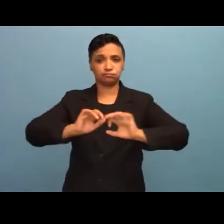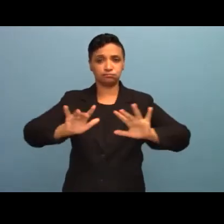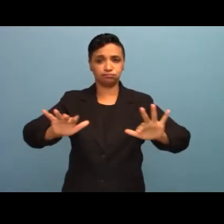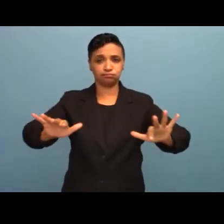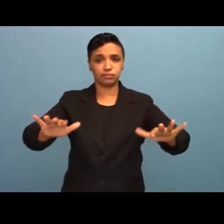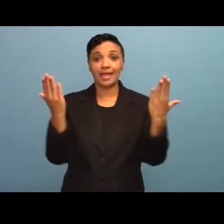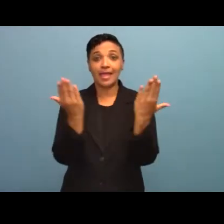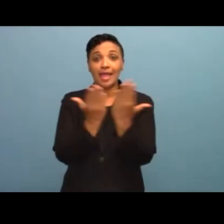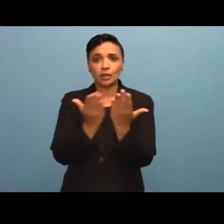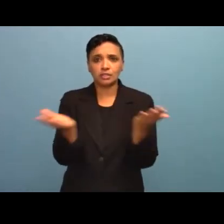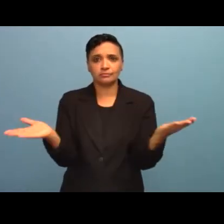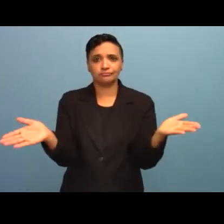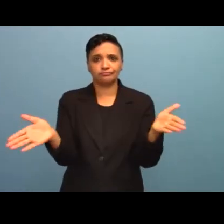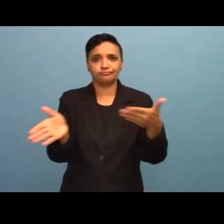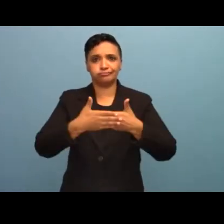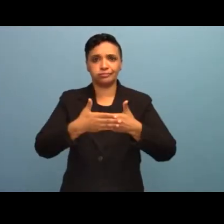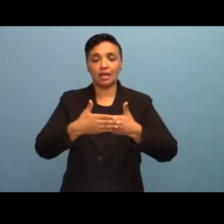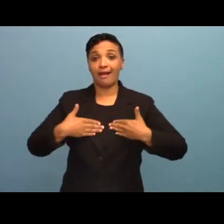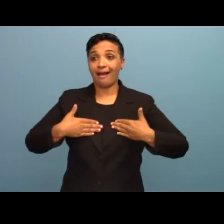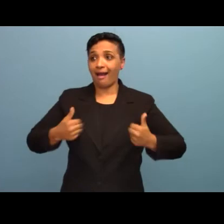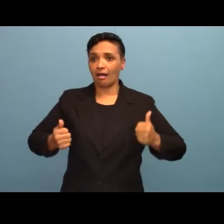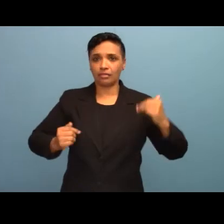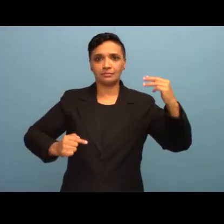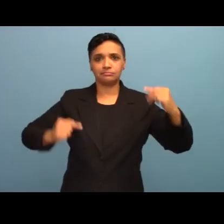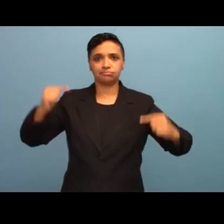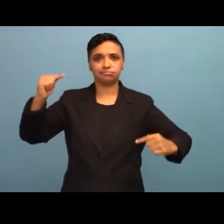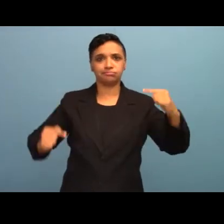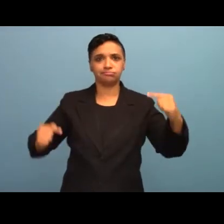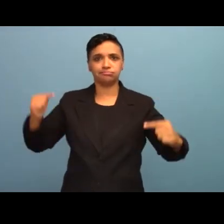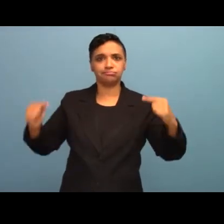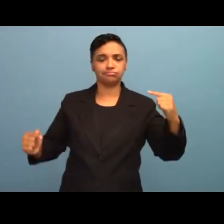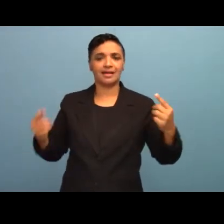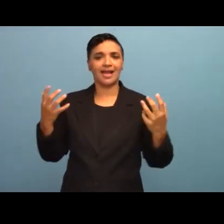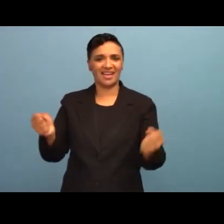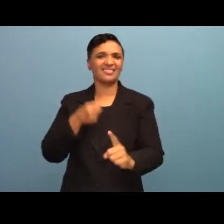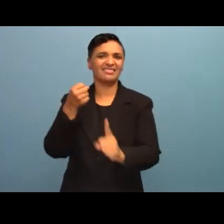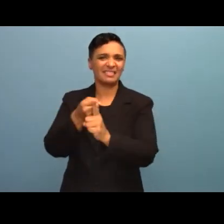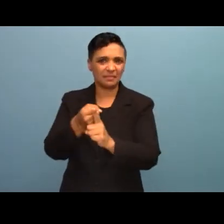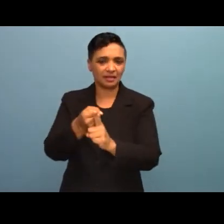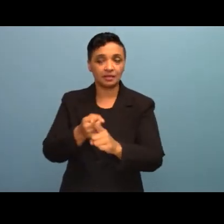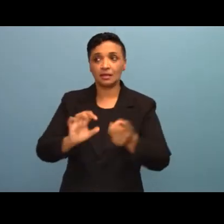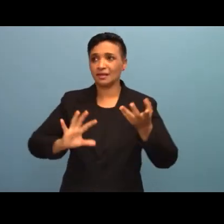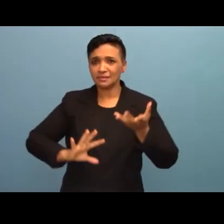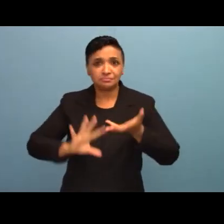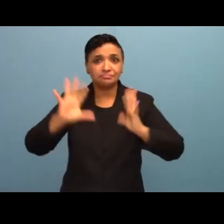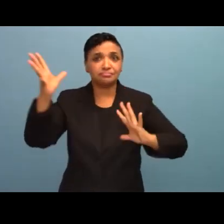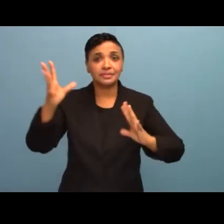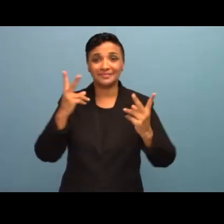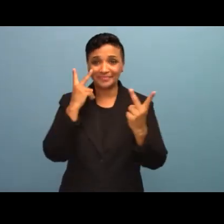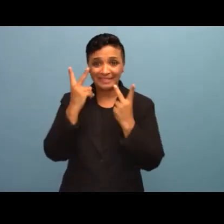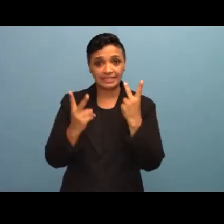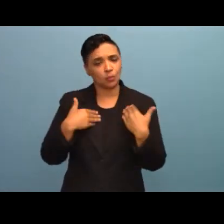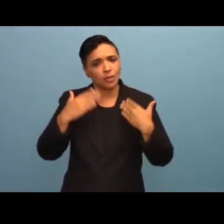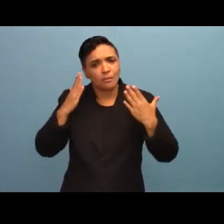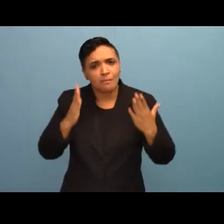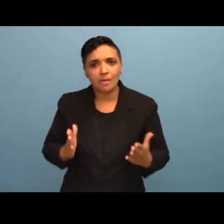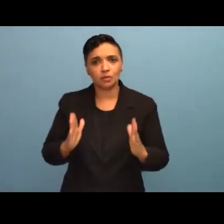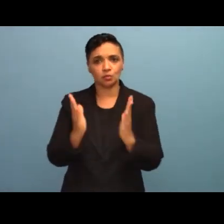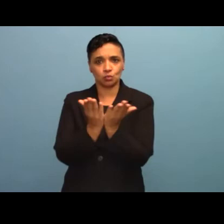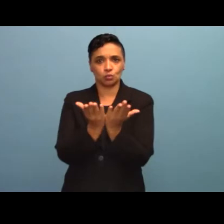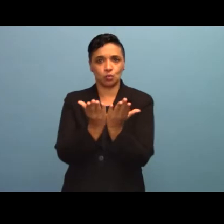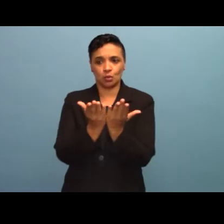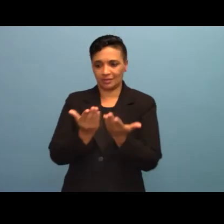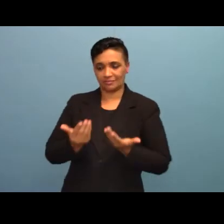all children, but unequally. These severe disruptions have renewed calls to utilize schools as a resource